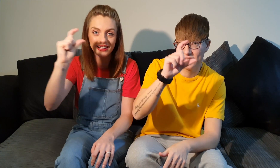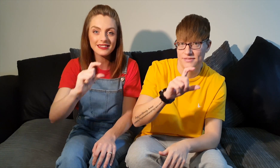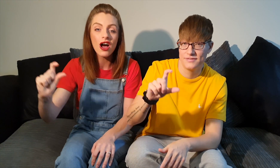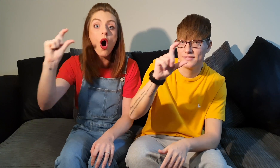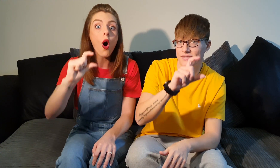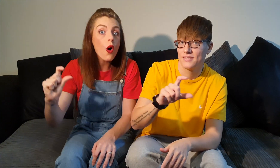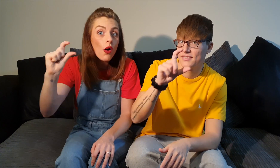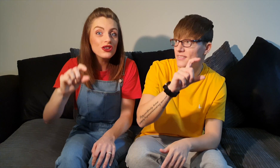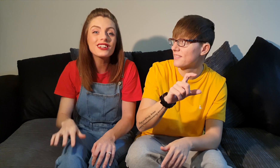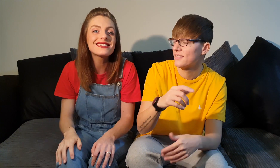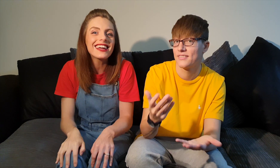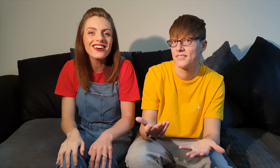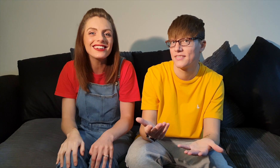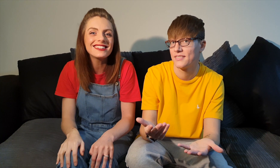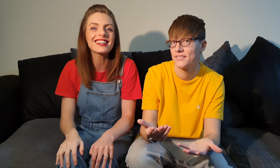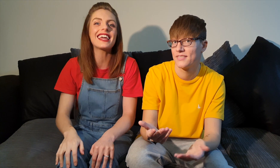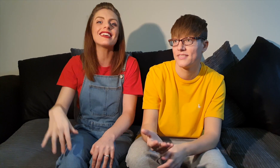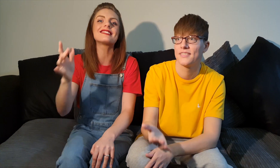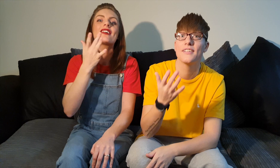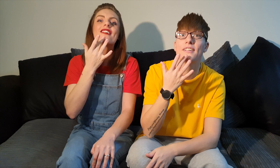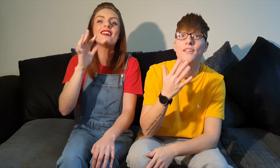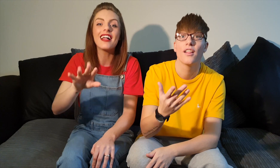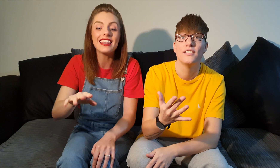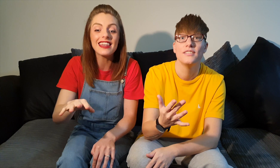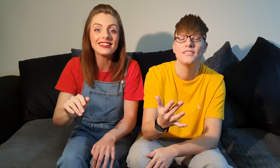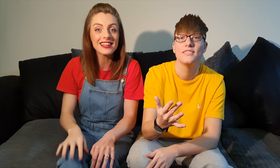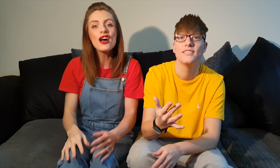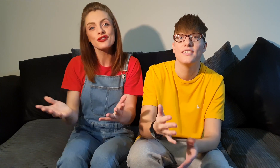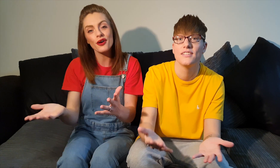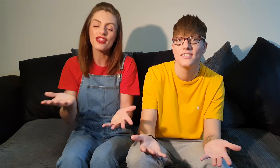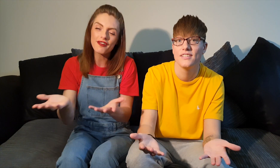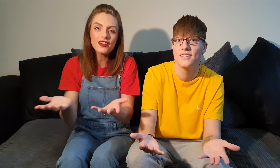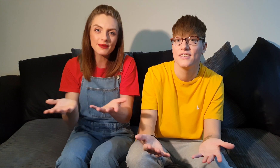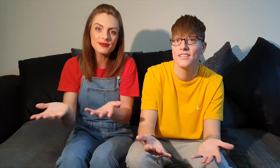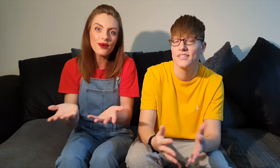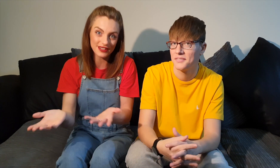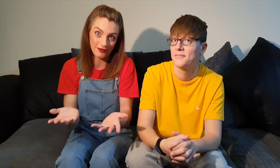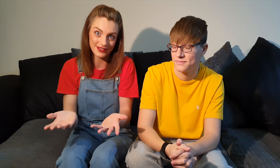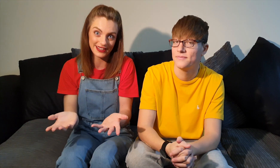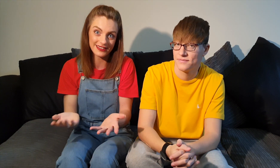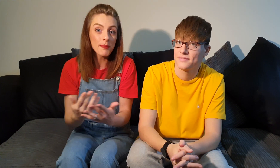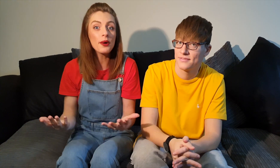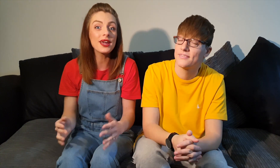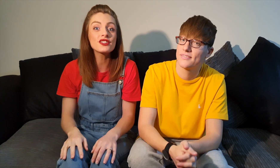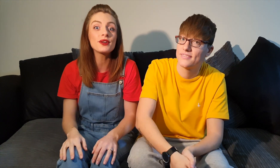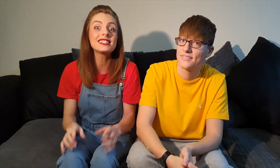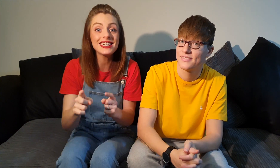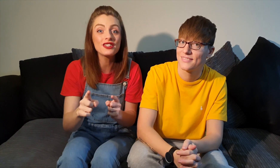colours, or you can sign colours like this, colours. So there are some small differences, but we just want to teach you